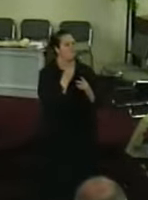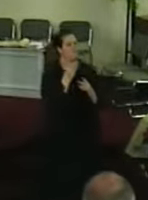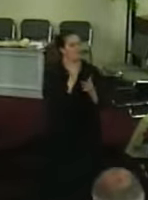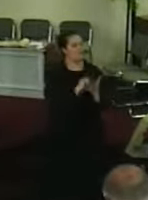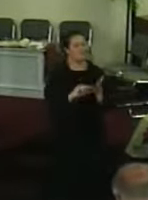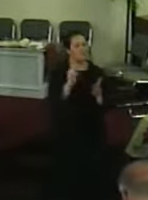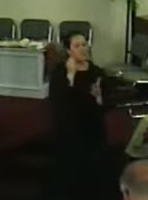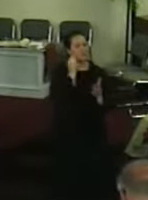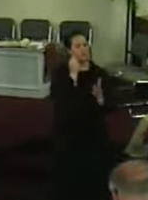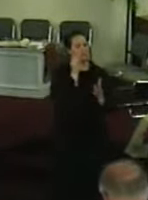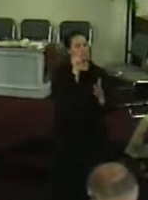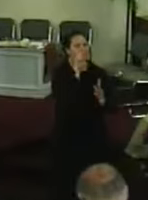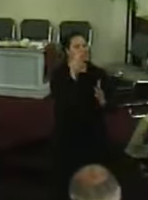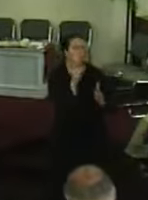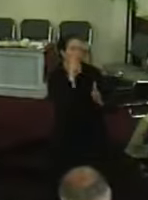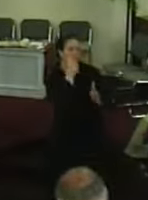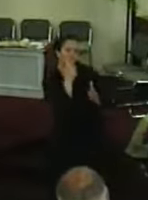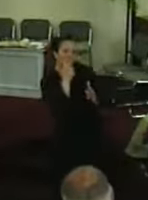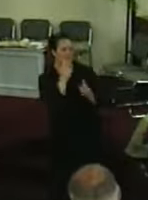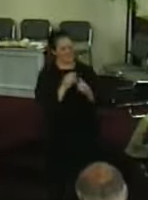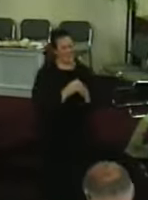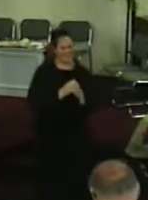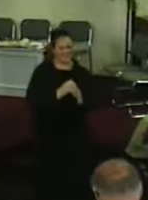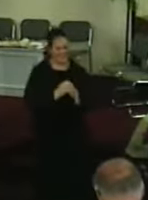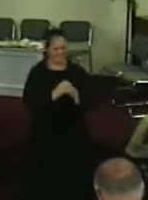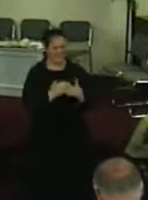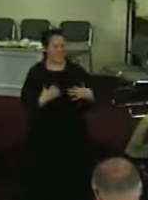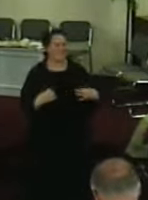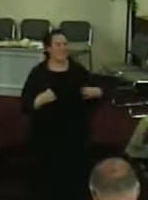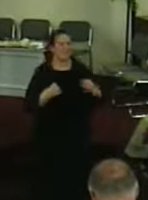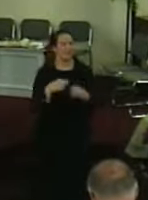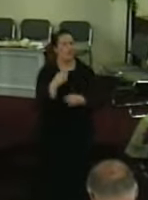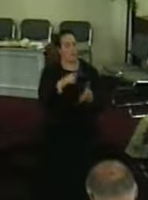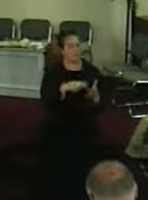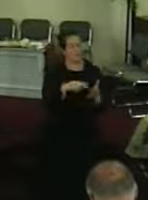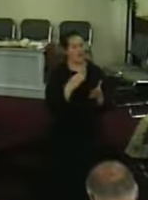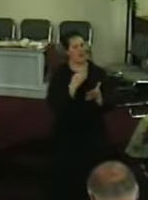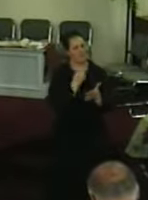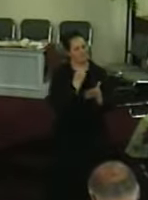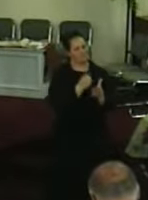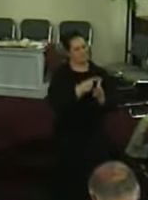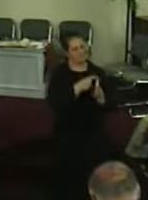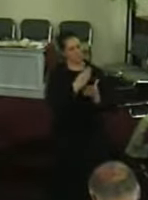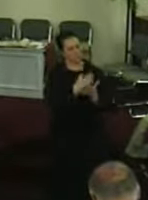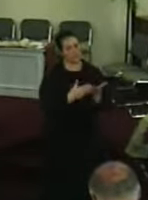2. Matter of fact, I'm only going to read the first part of it. It's a familiar verse.